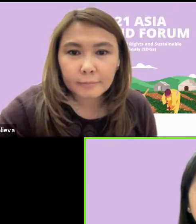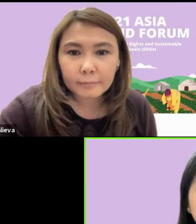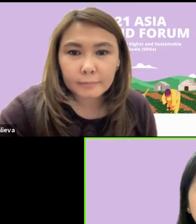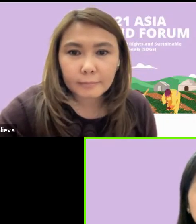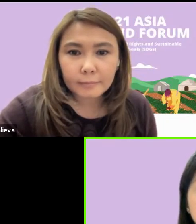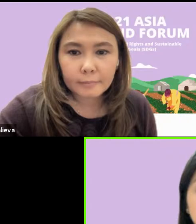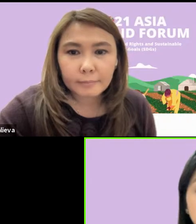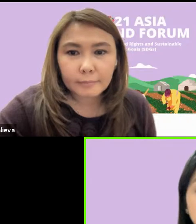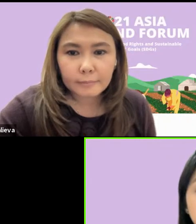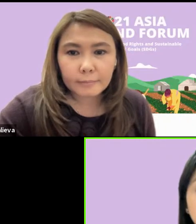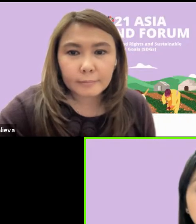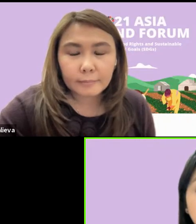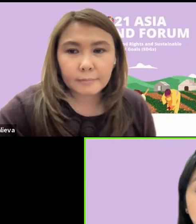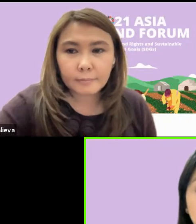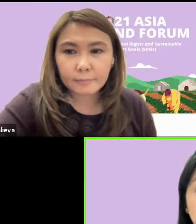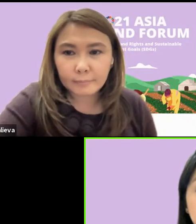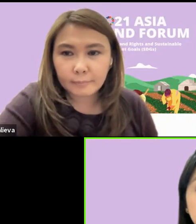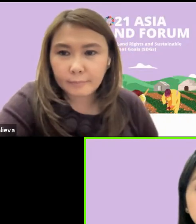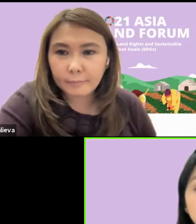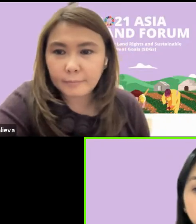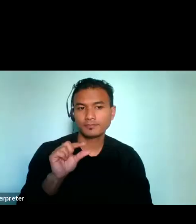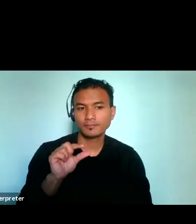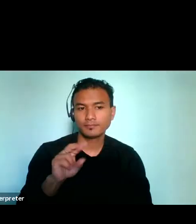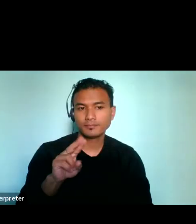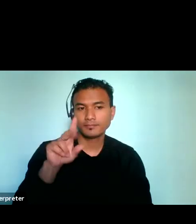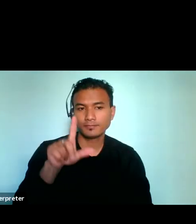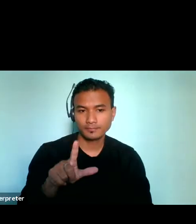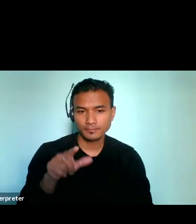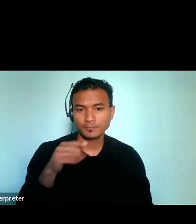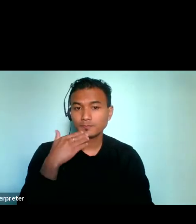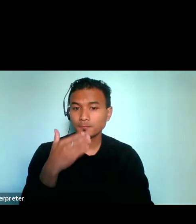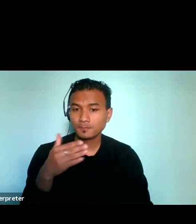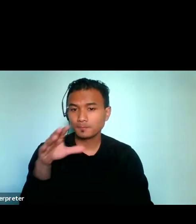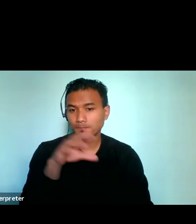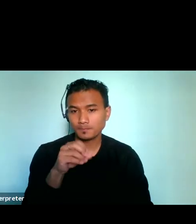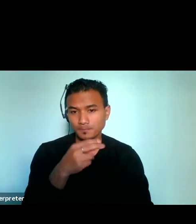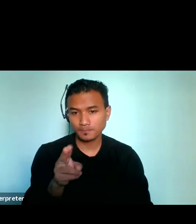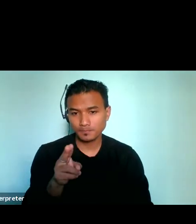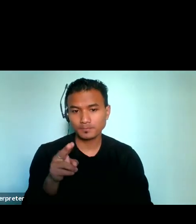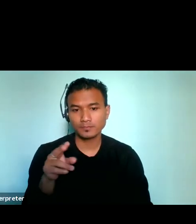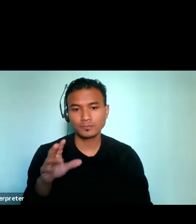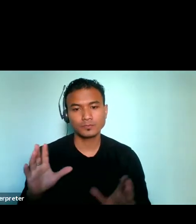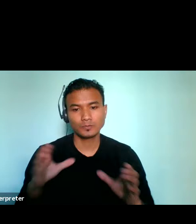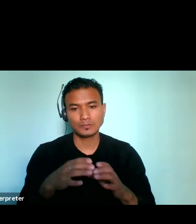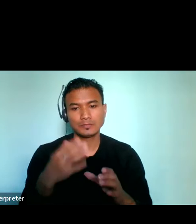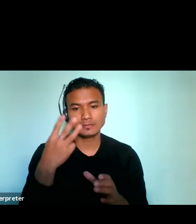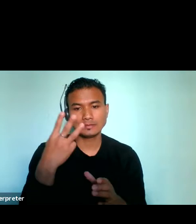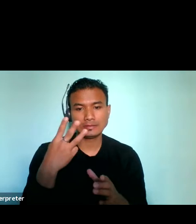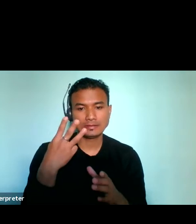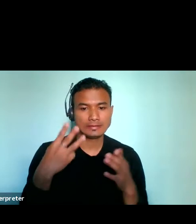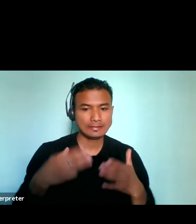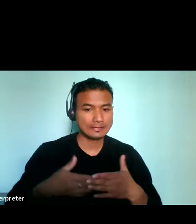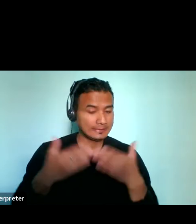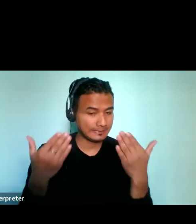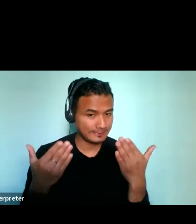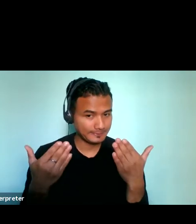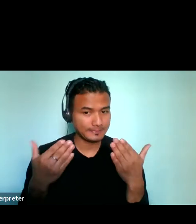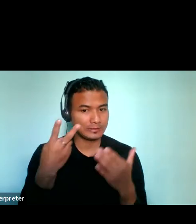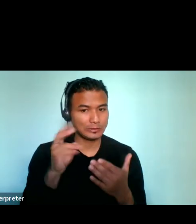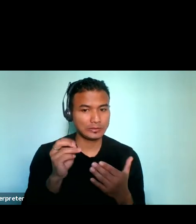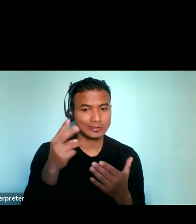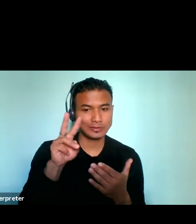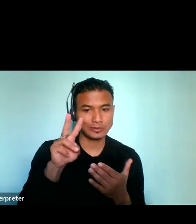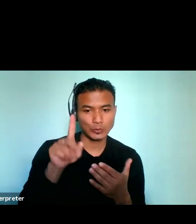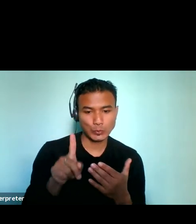Thank you, Mirgul. So thank you everyone for tuning in to the whole 3 days of the 2021 Asia